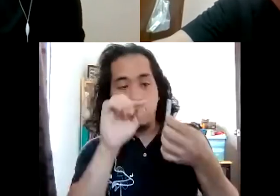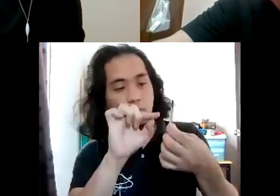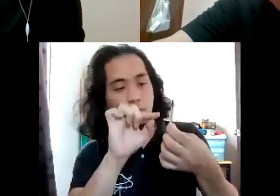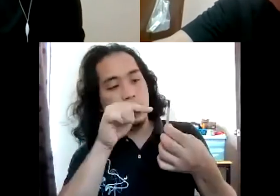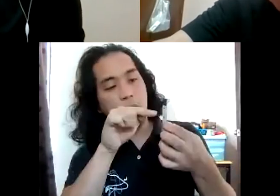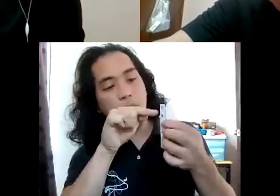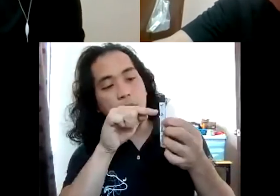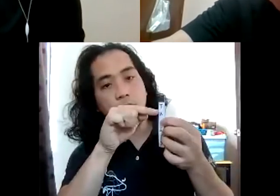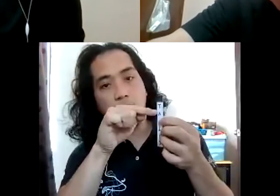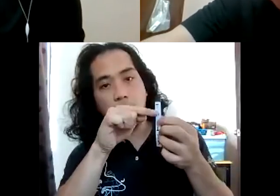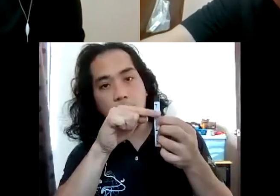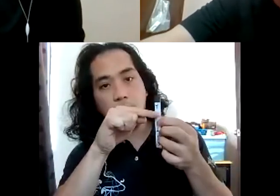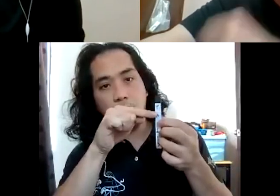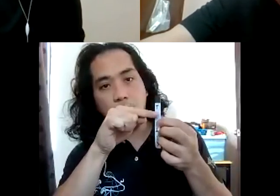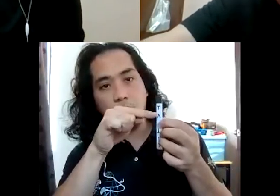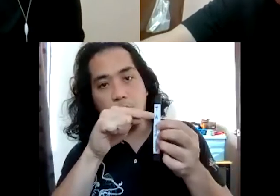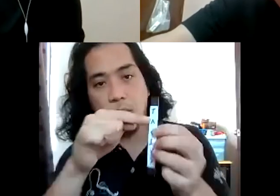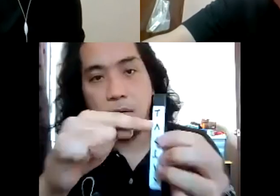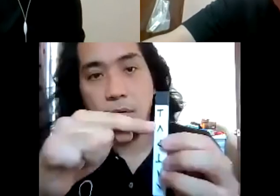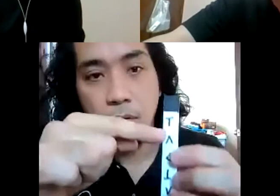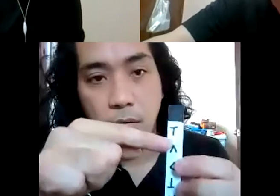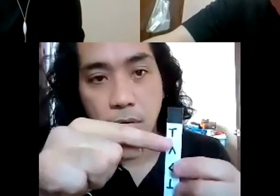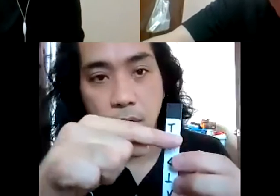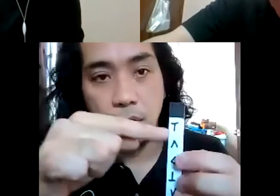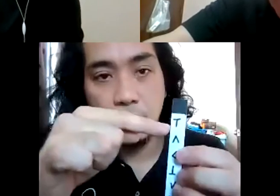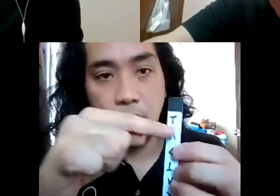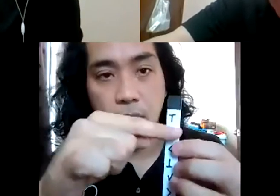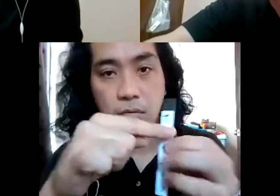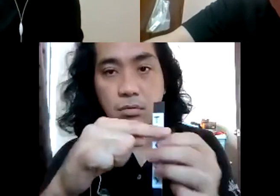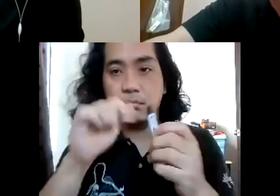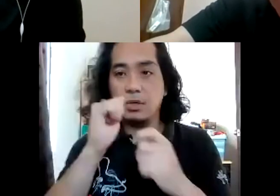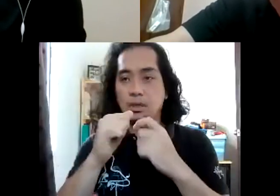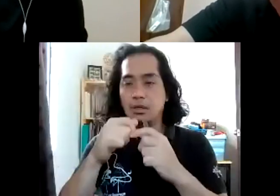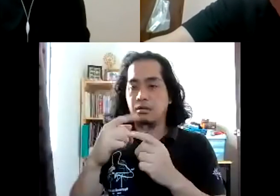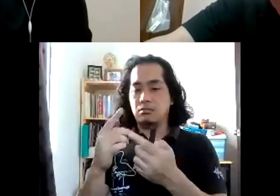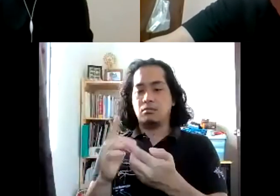Because with this, if you can see here,